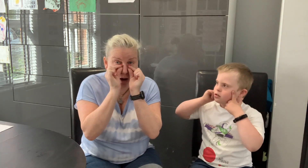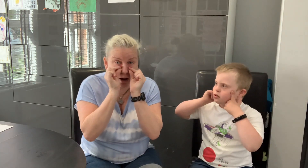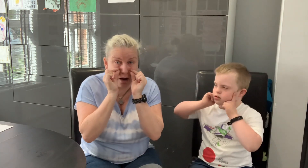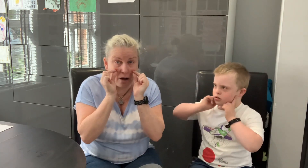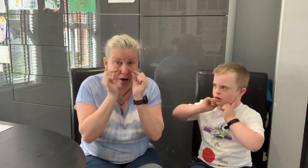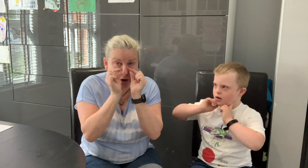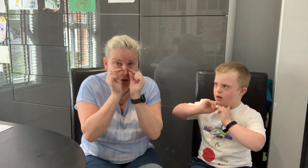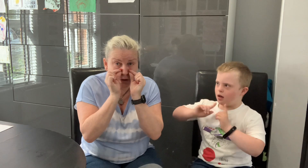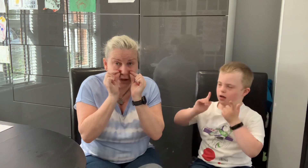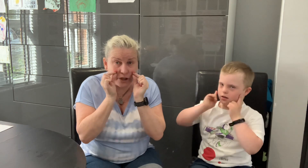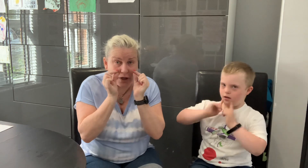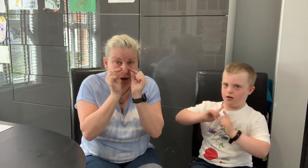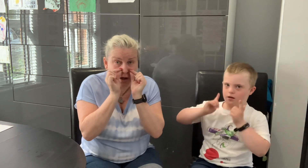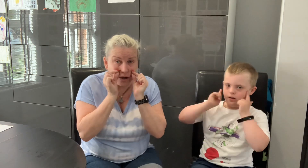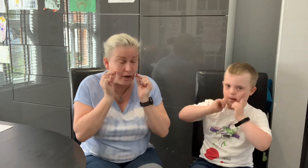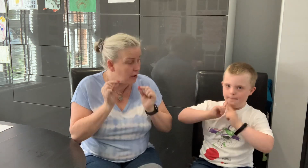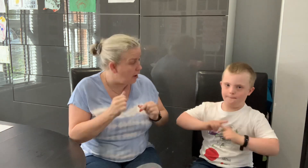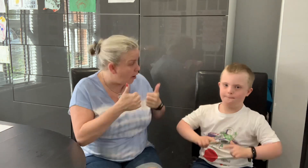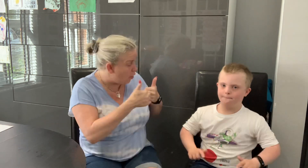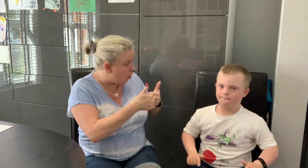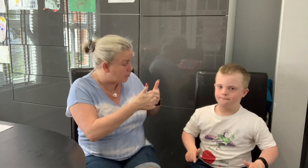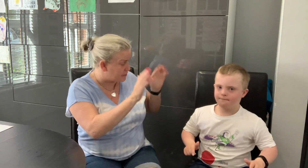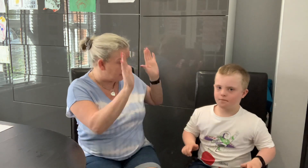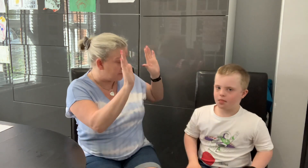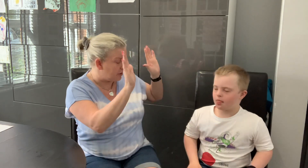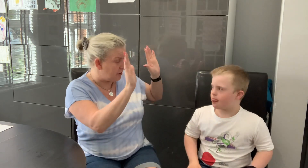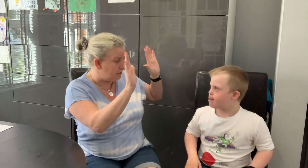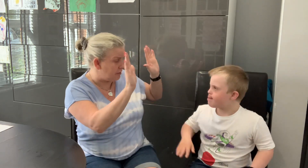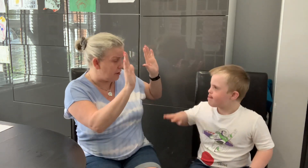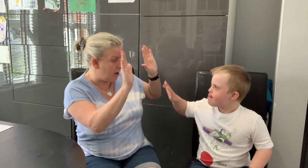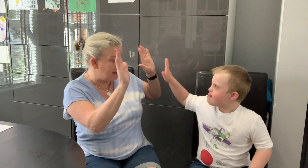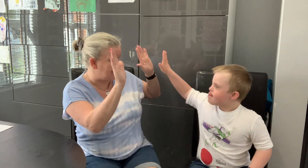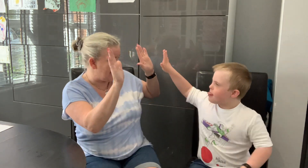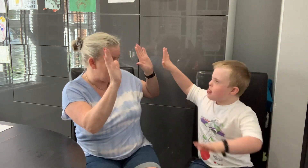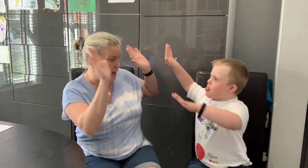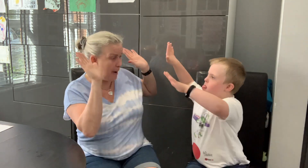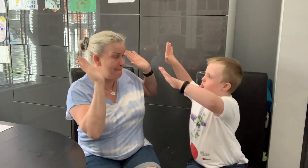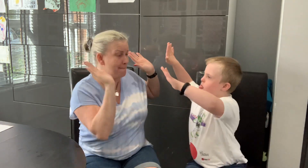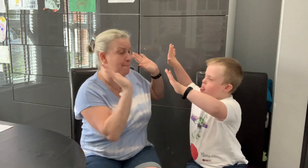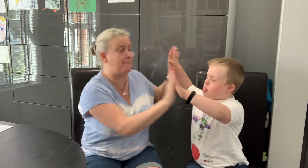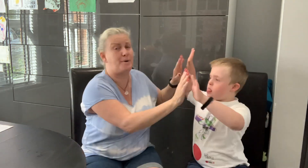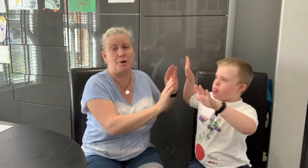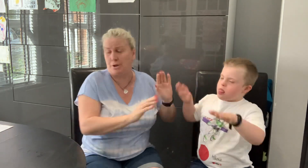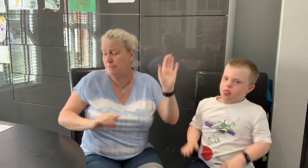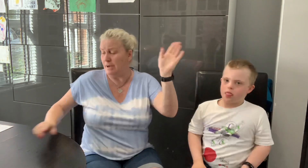Yeah. Onion. Awesome, dude. High 10. Boom.